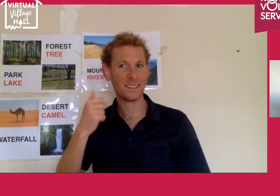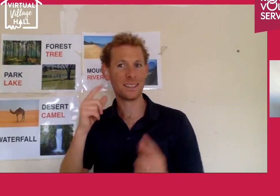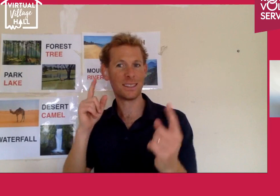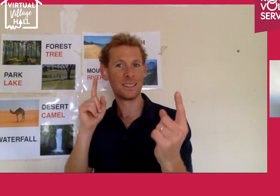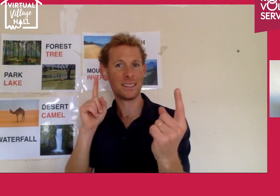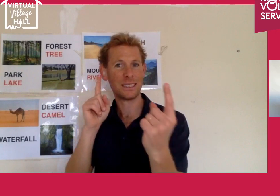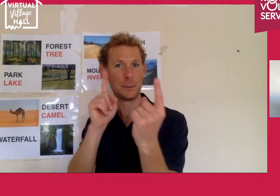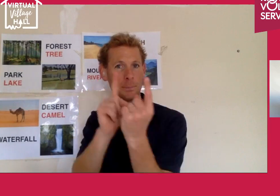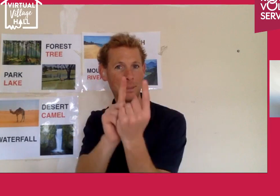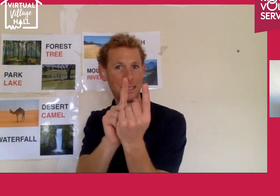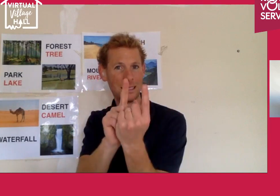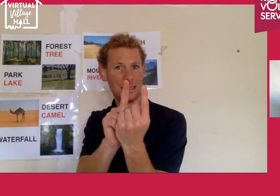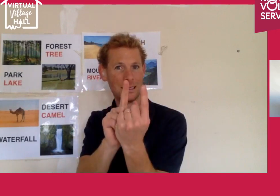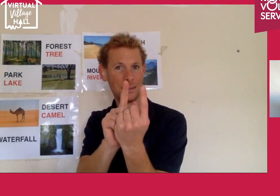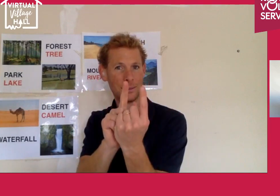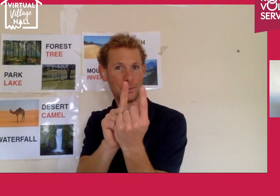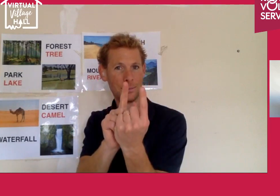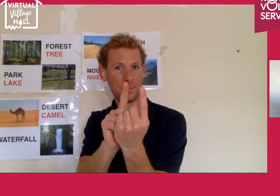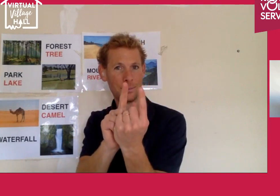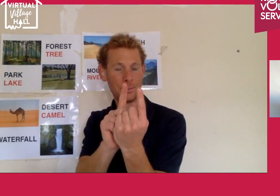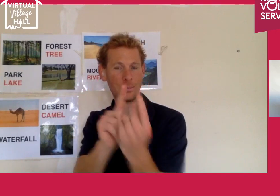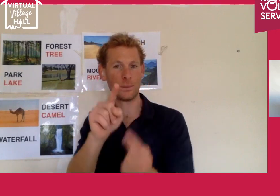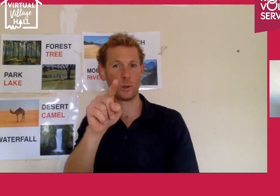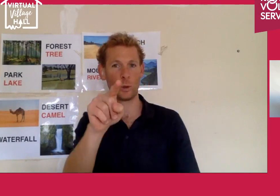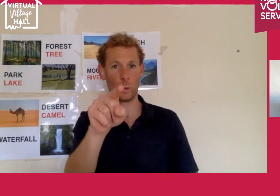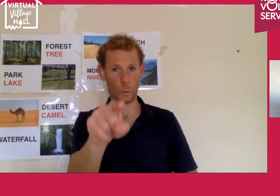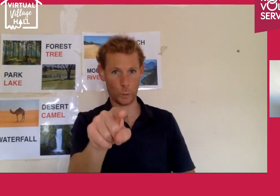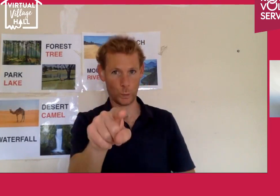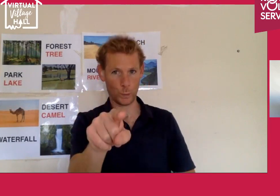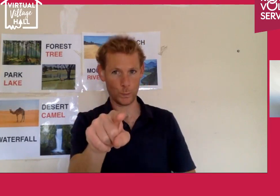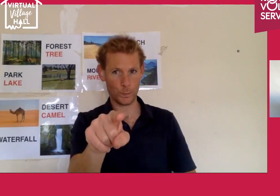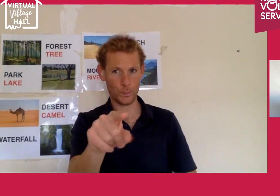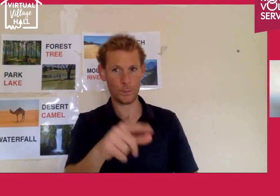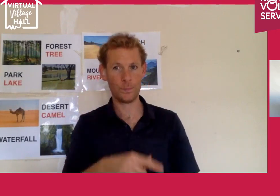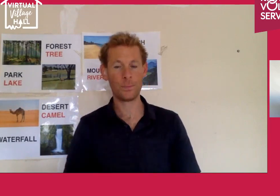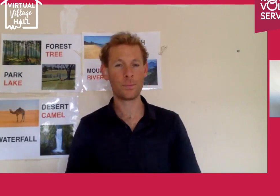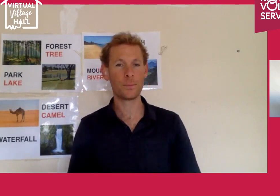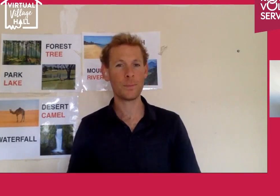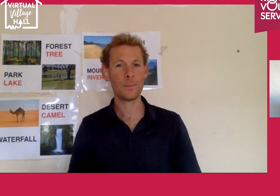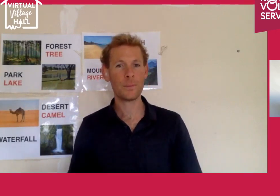lovely to meet you.